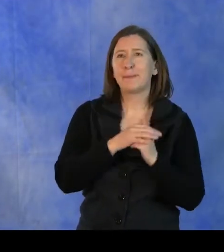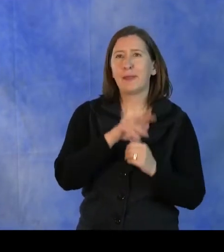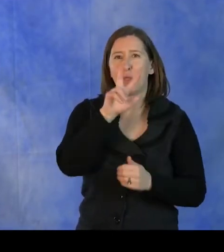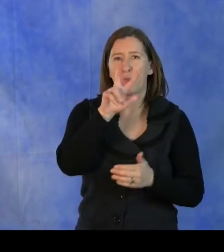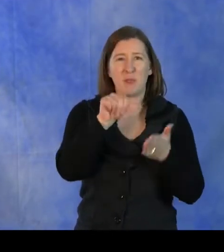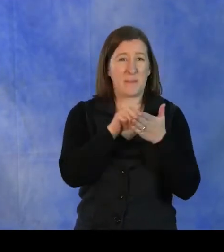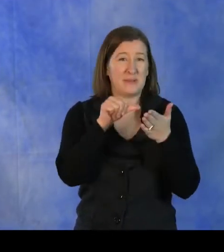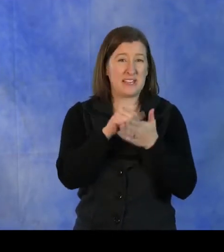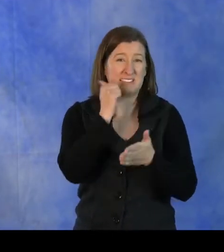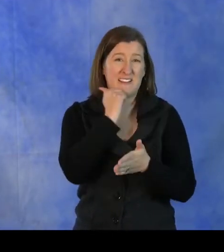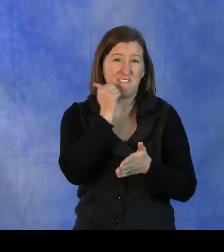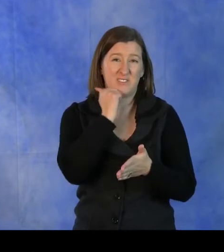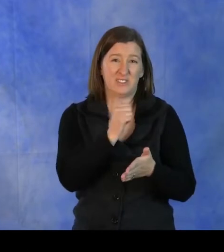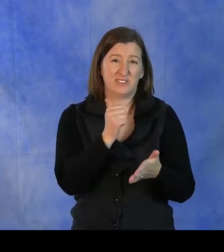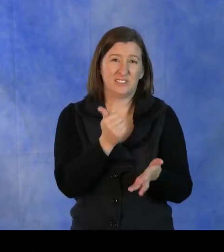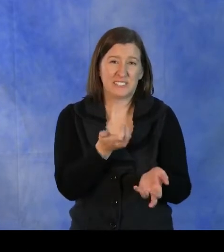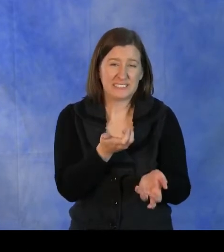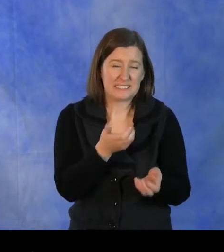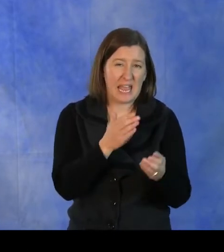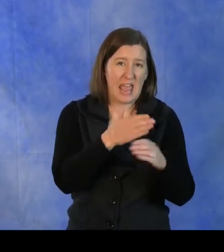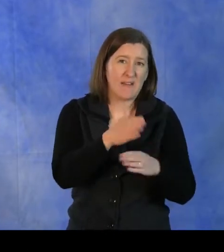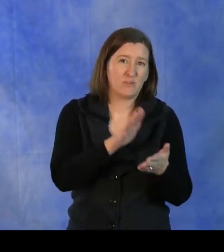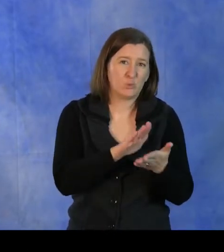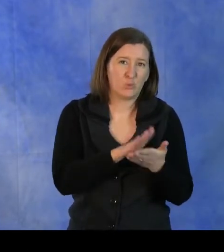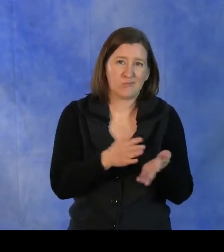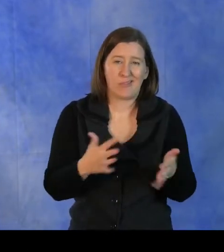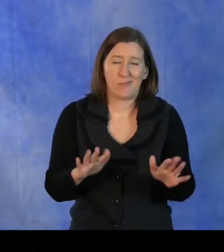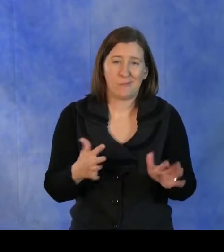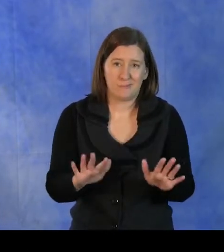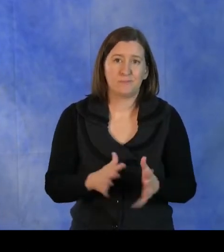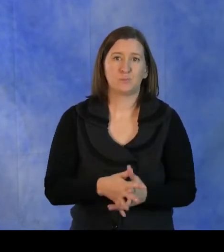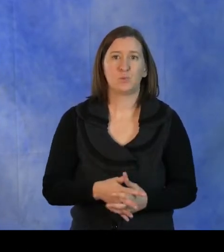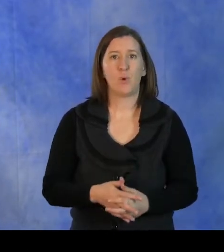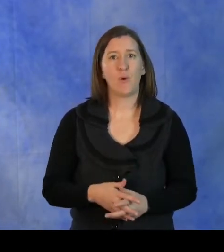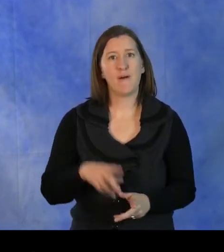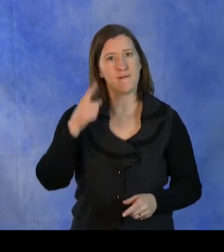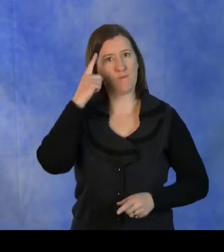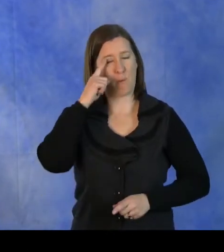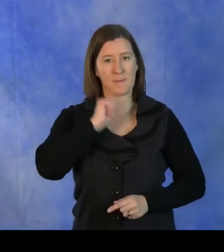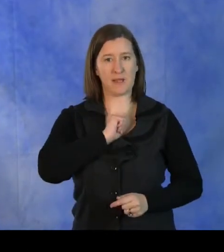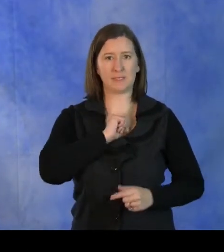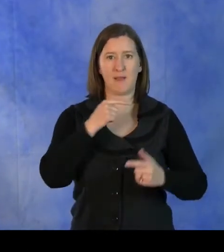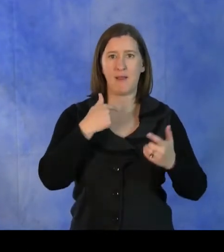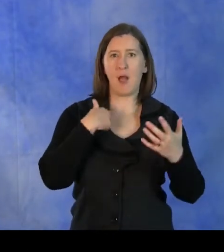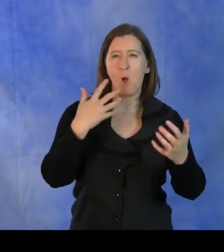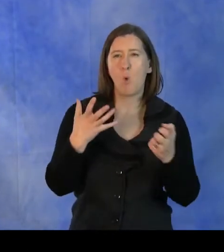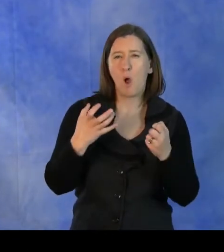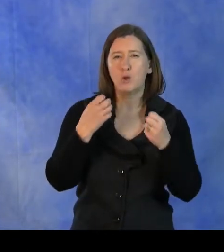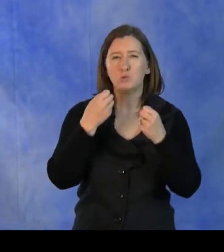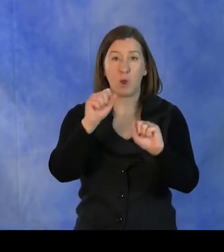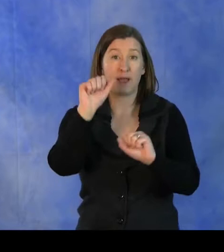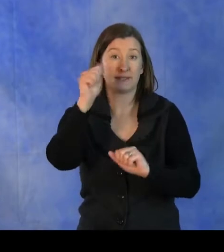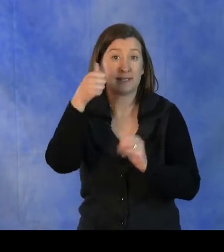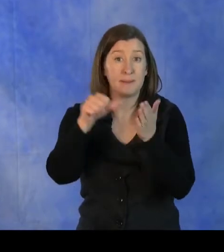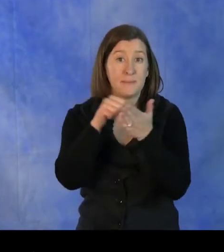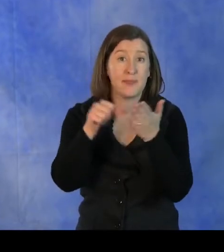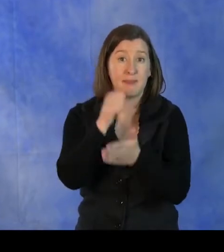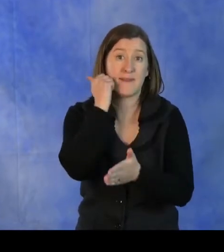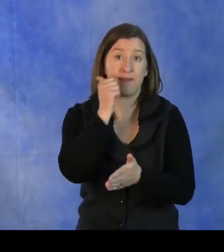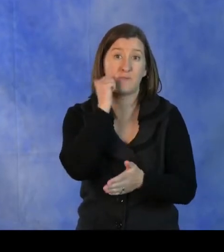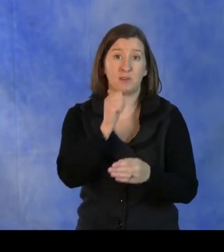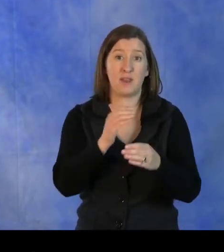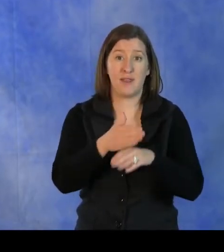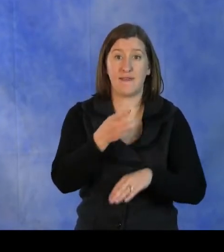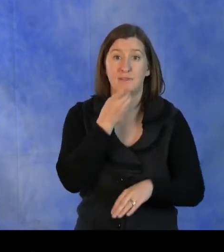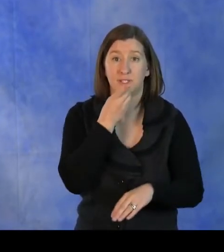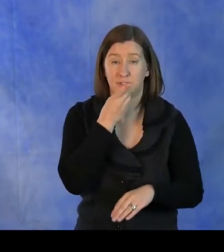you would say, my reading might be 3 pages every day after school, and that's it. So for myself, I want to